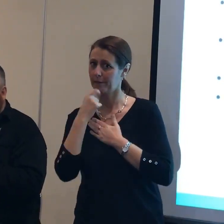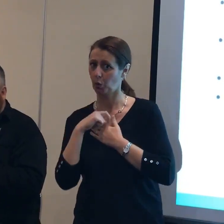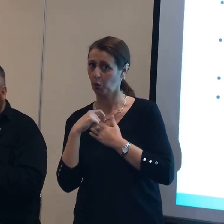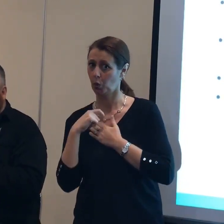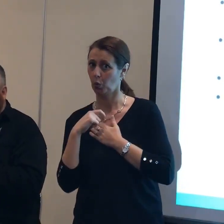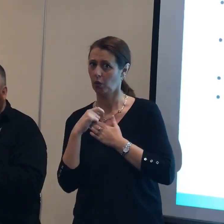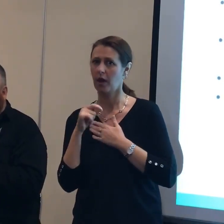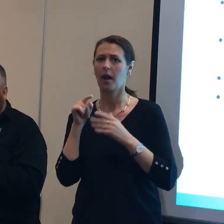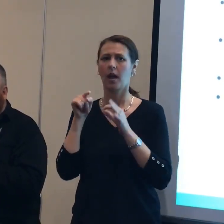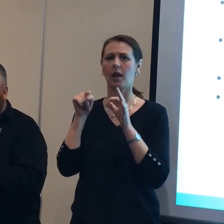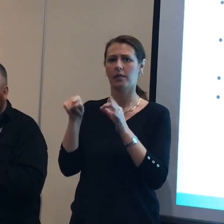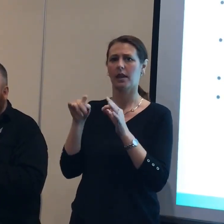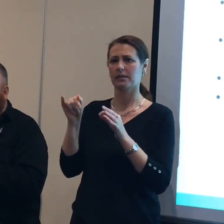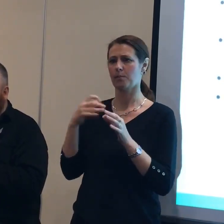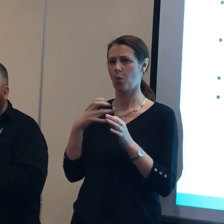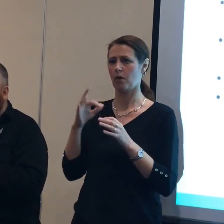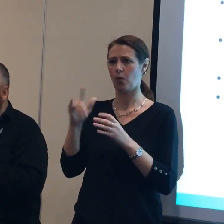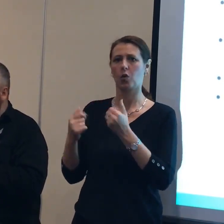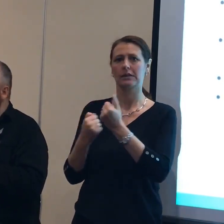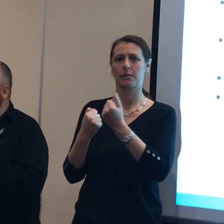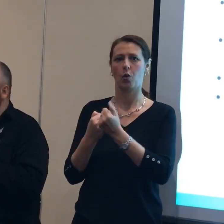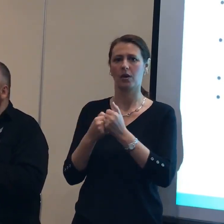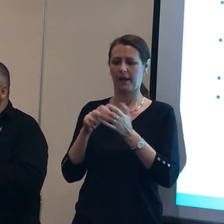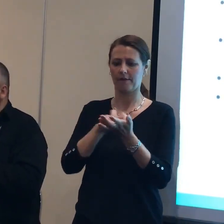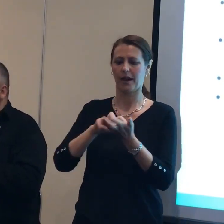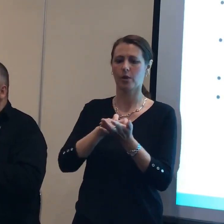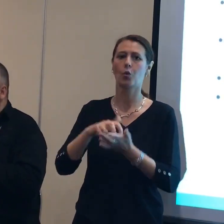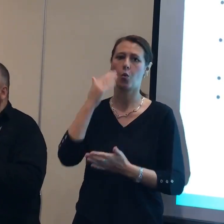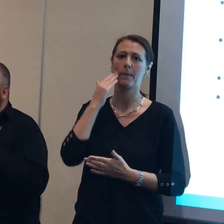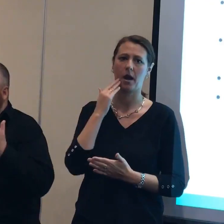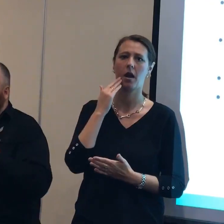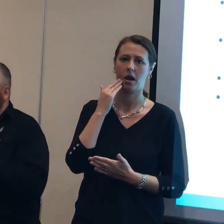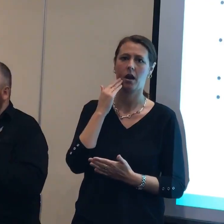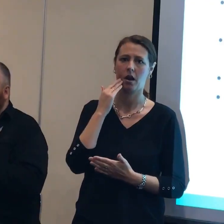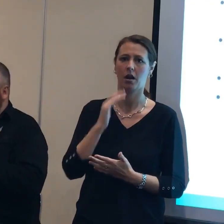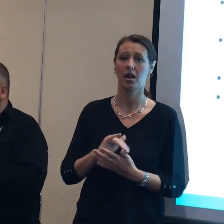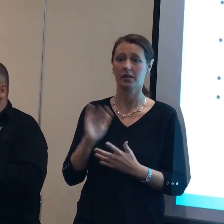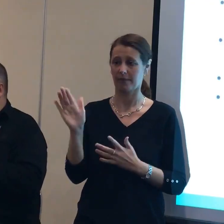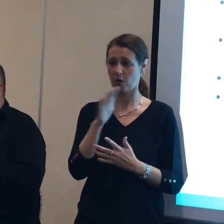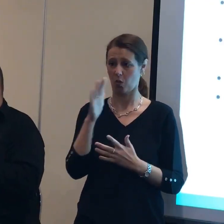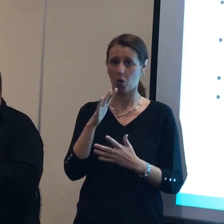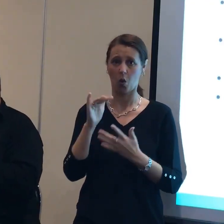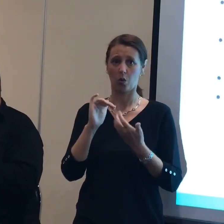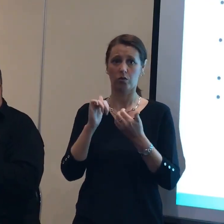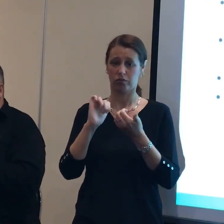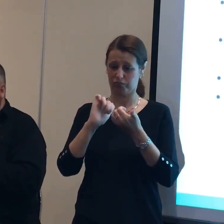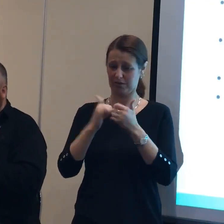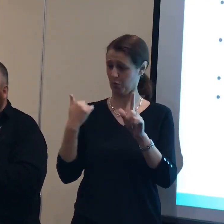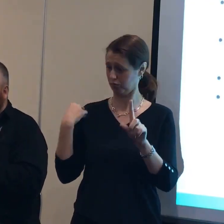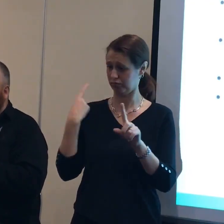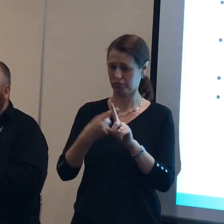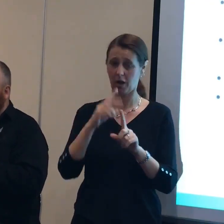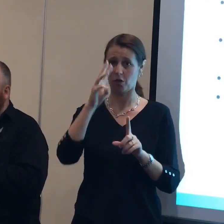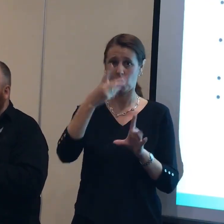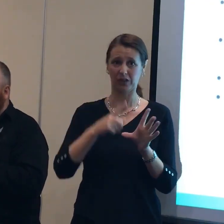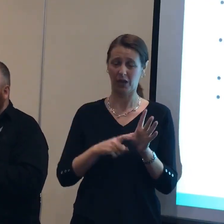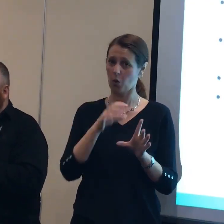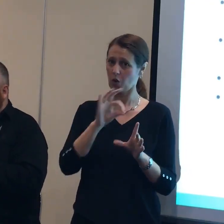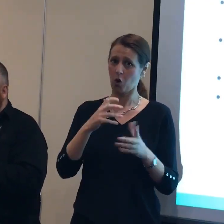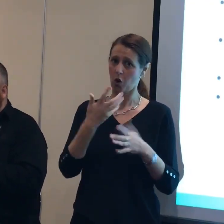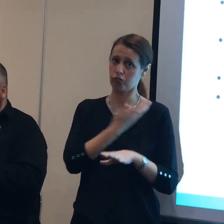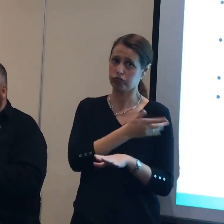that's particularly for supporting vulnerable women. But all of our programs, and for the 30 years that we've been running, I'm proud to